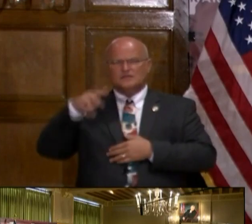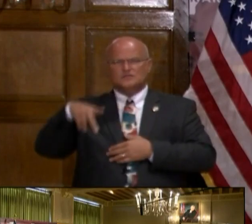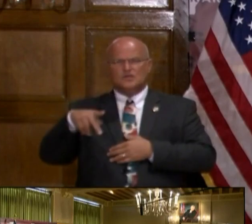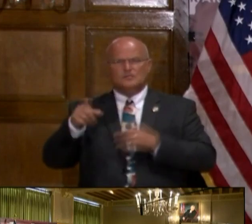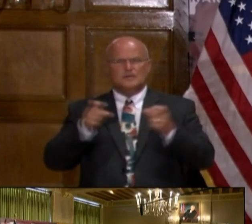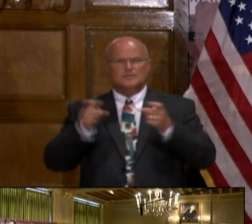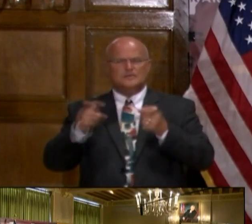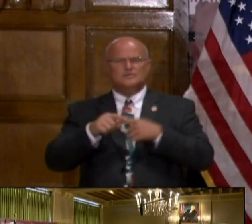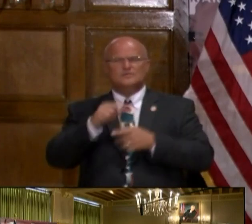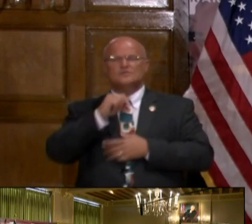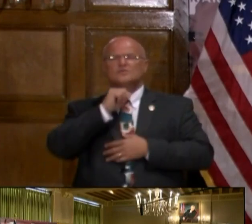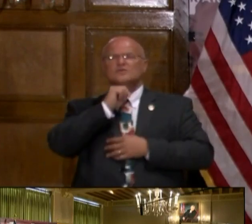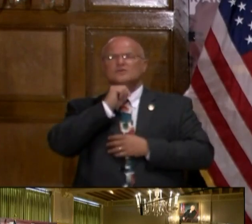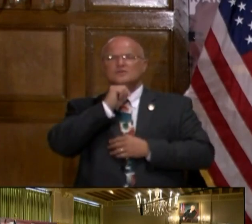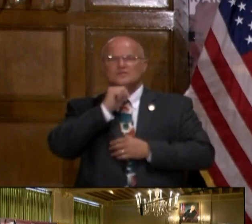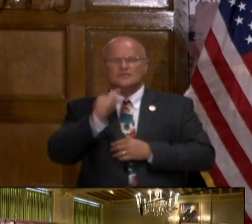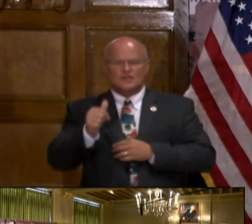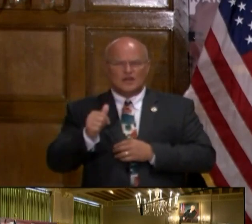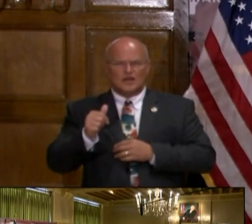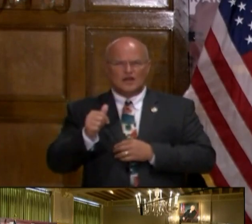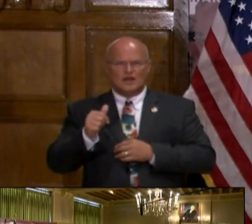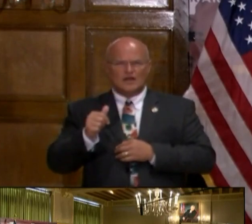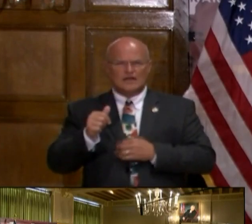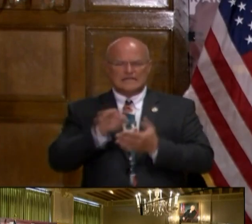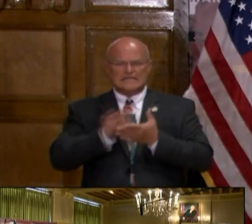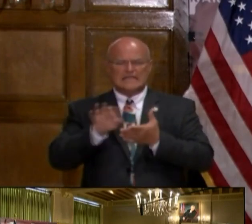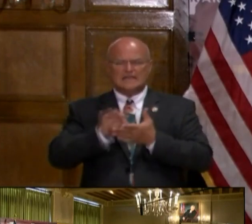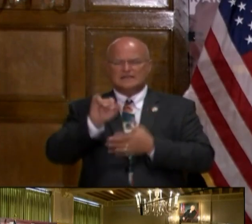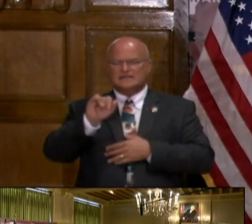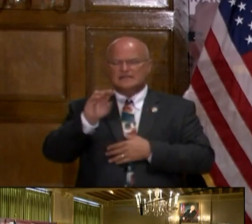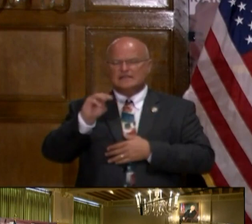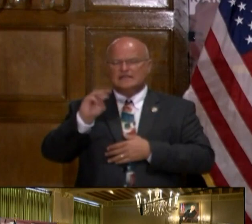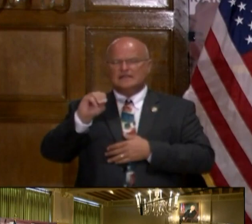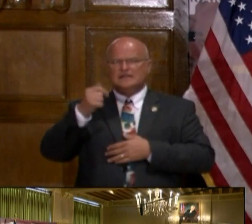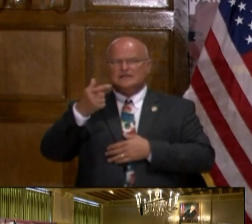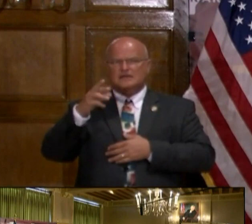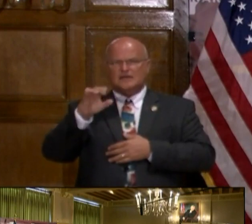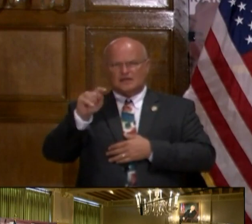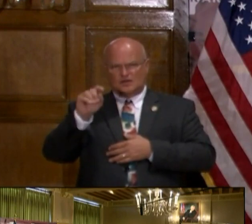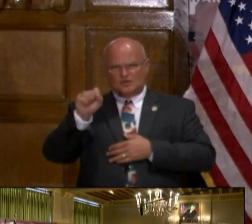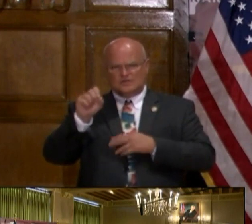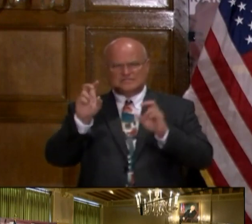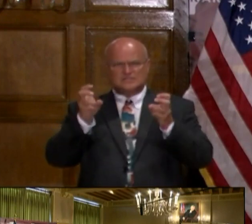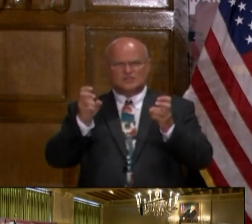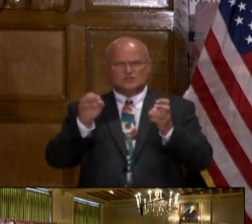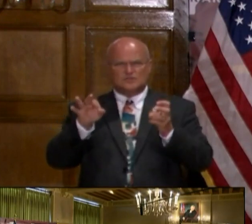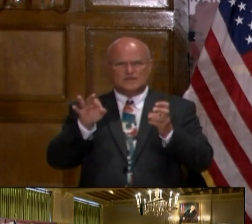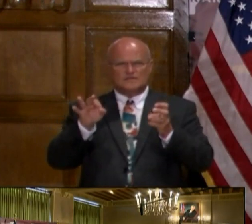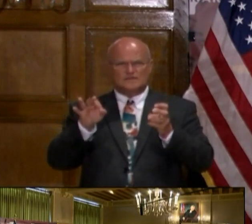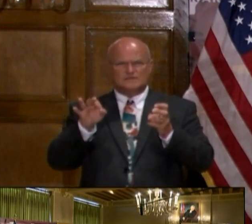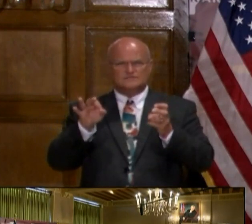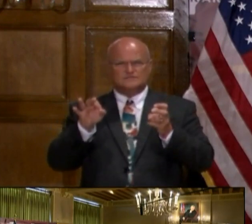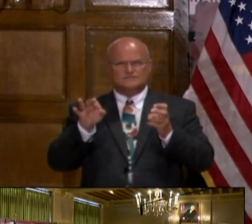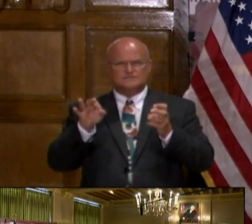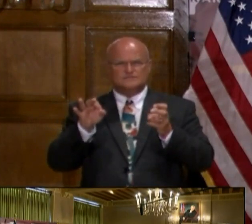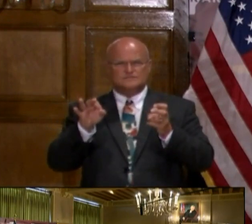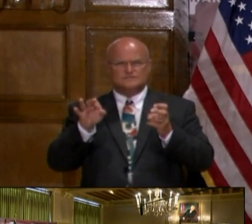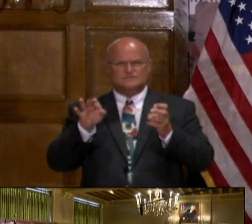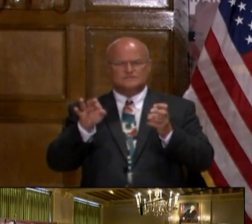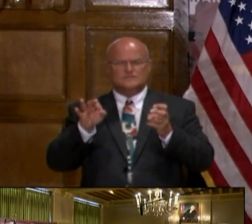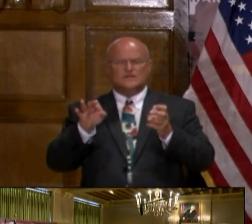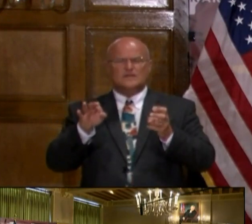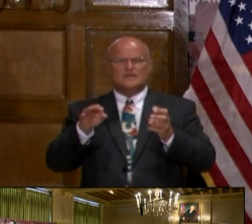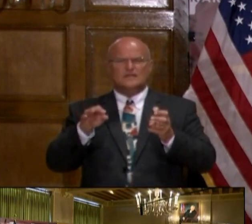to not count illegal immigrants in terms of assigning